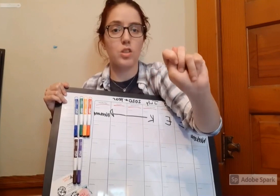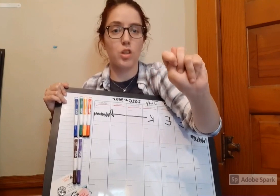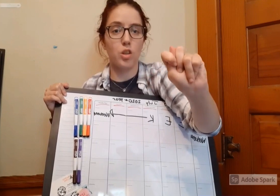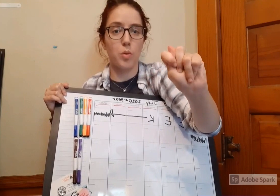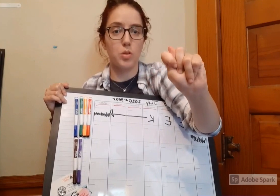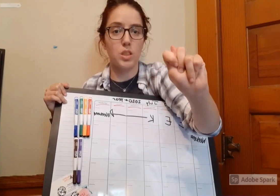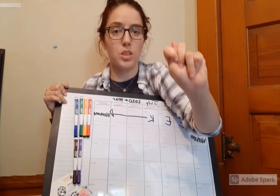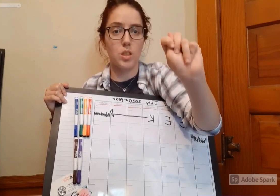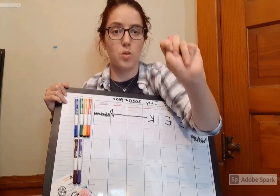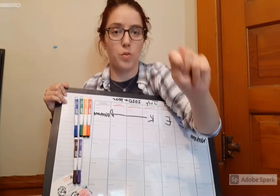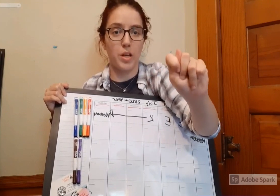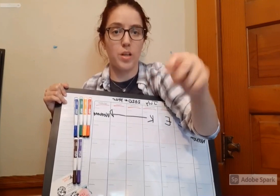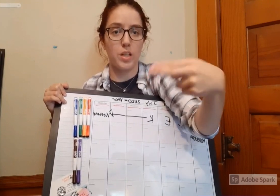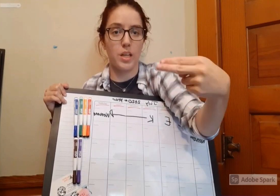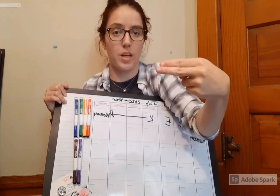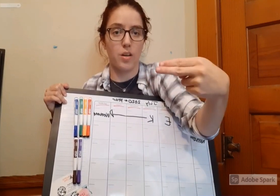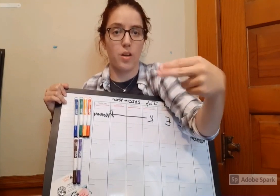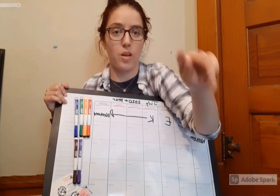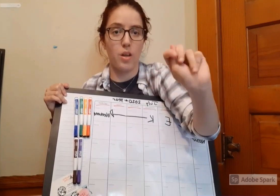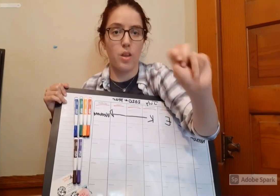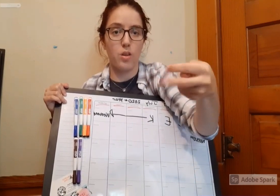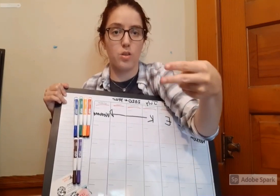circular motion. This goes from here to here. Thursday.